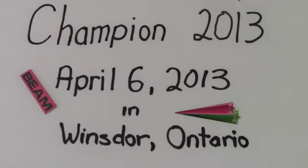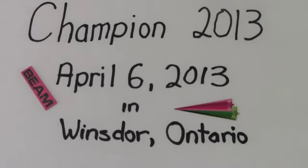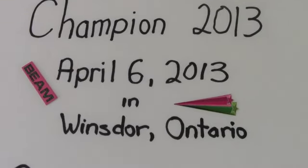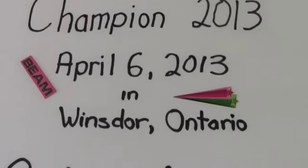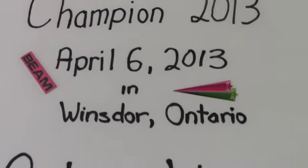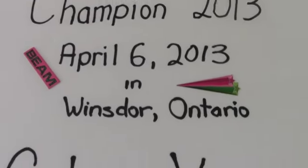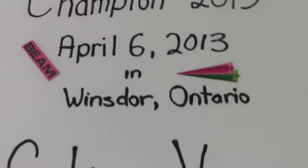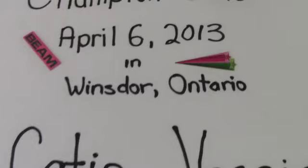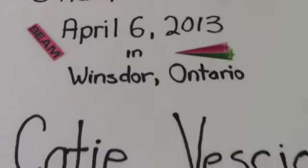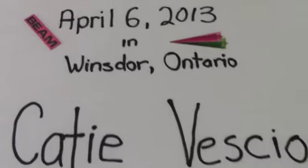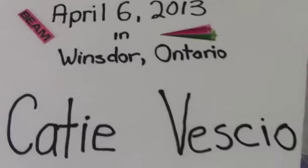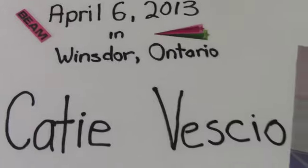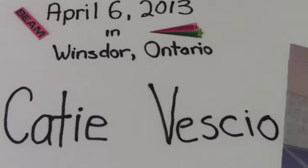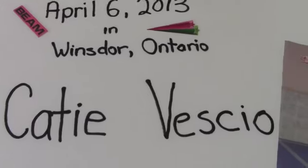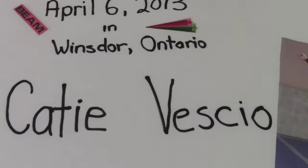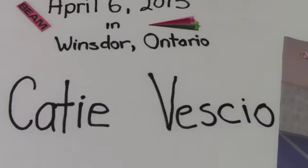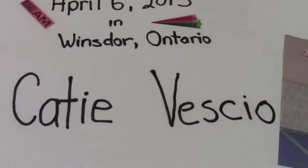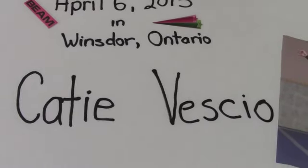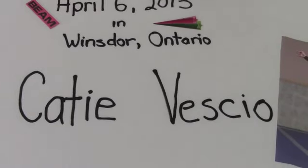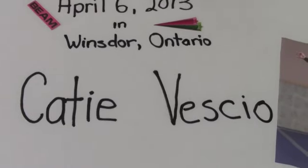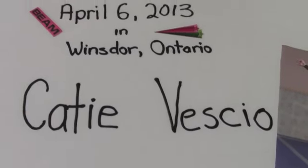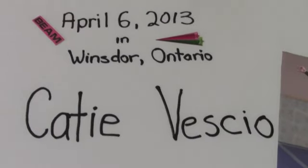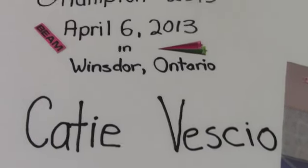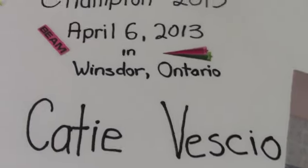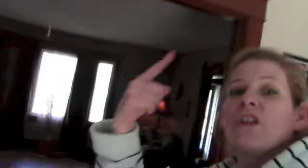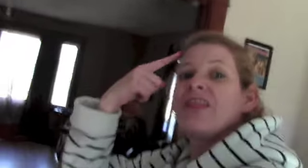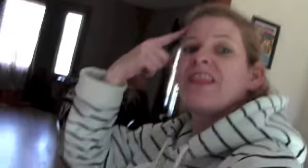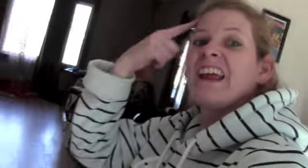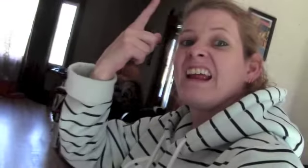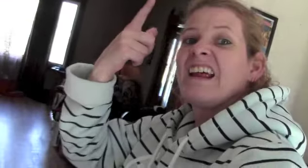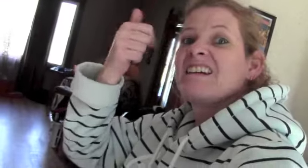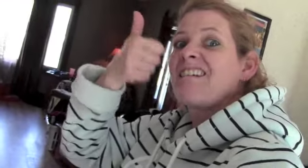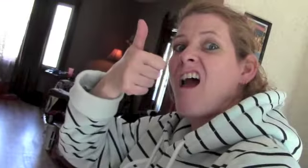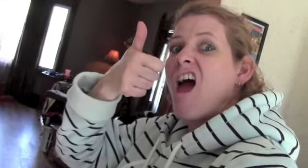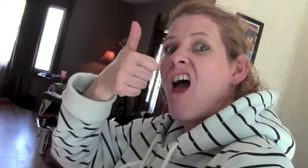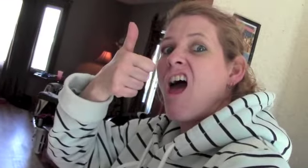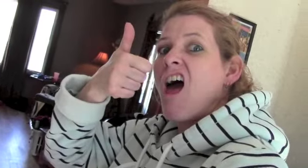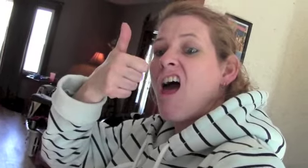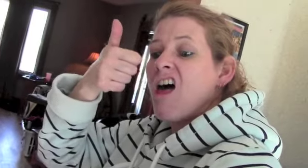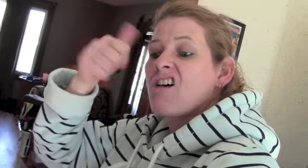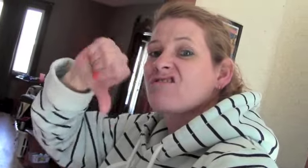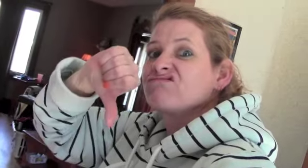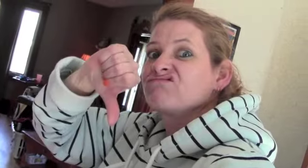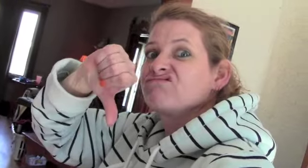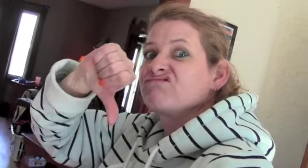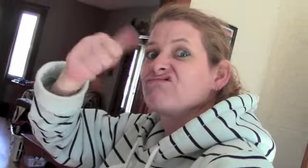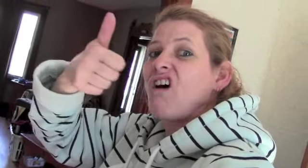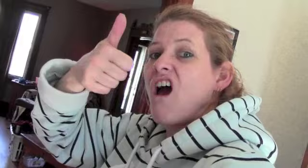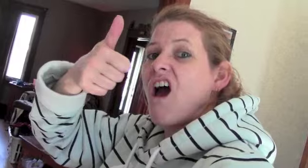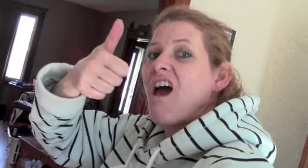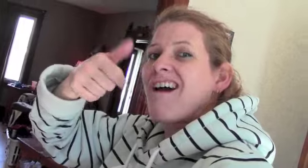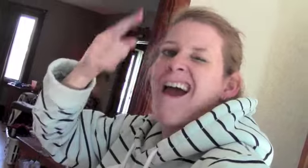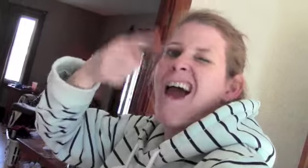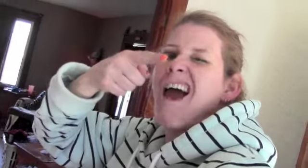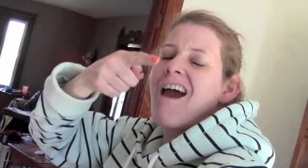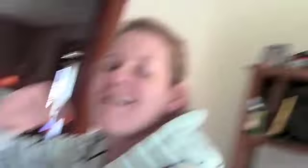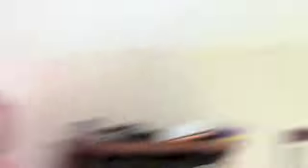and two cold meat tastes. Who we're talking about? Area. Tummy troubles. Introducing Culture Wrap, the only probiotic.